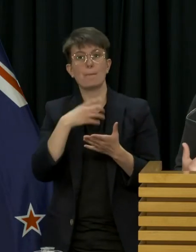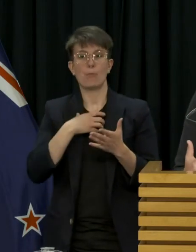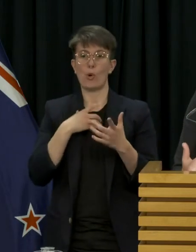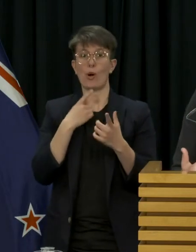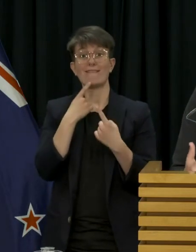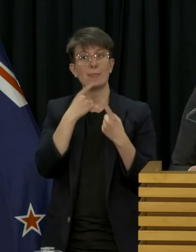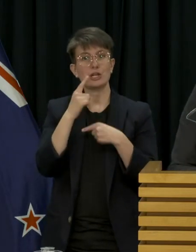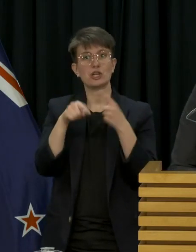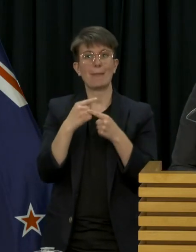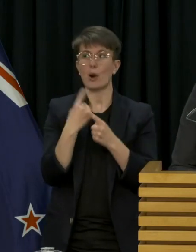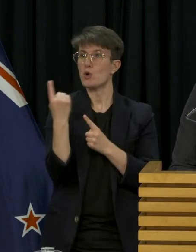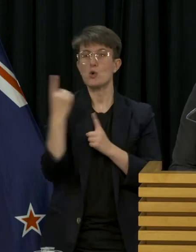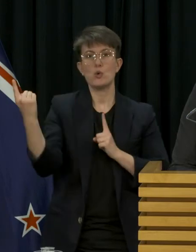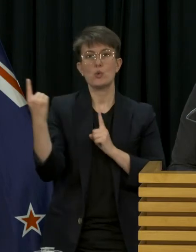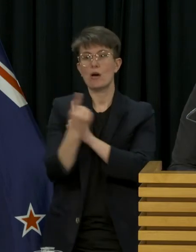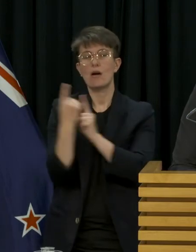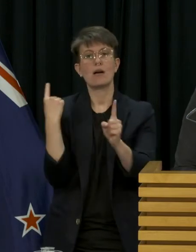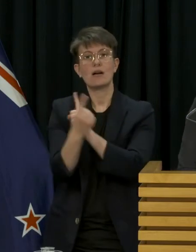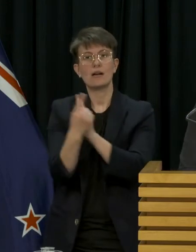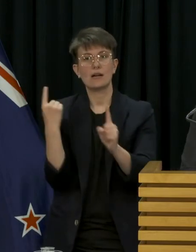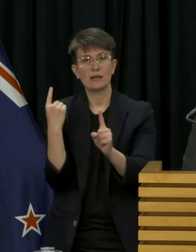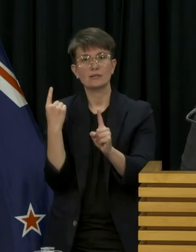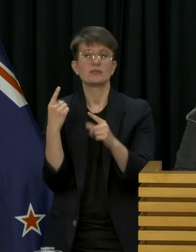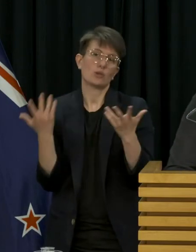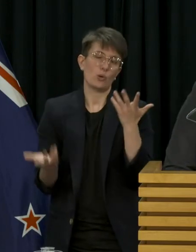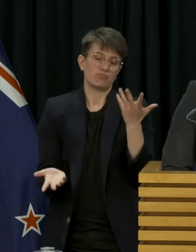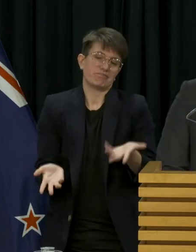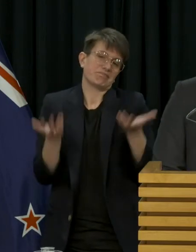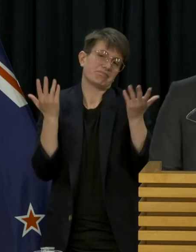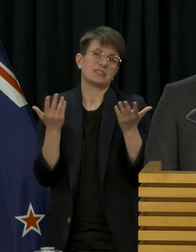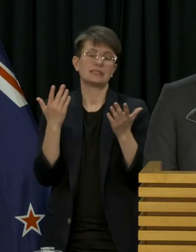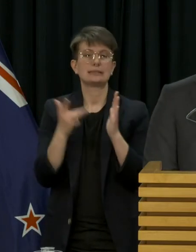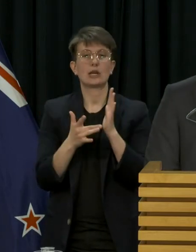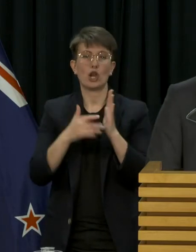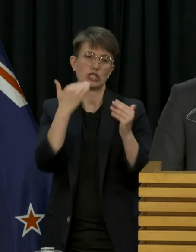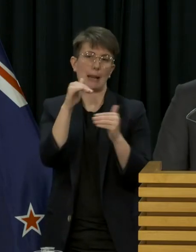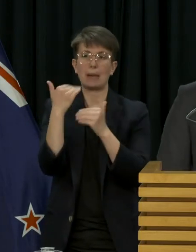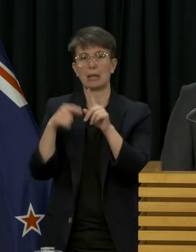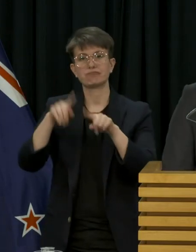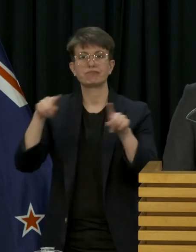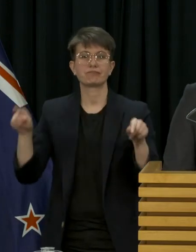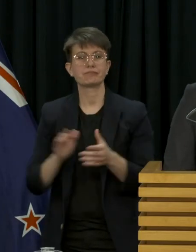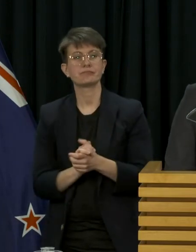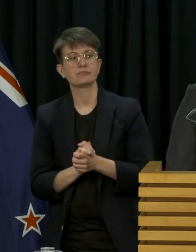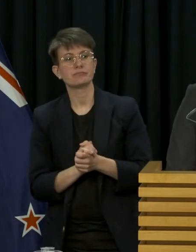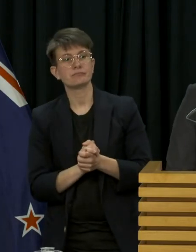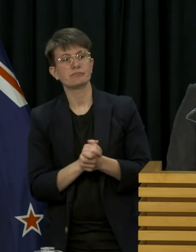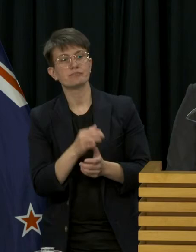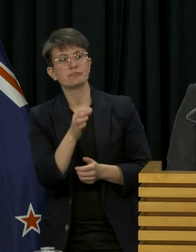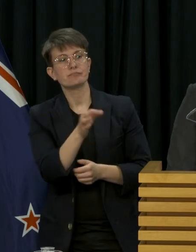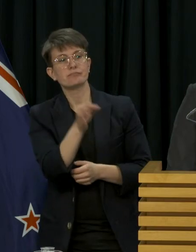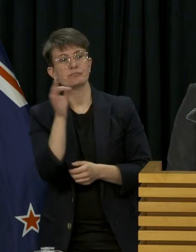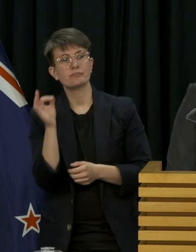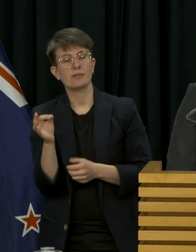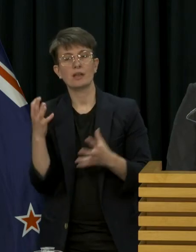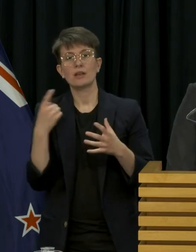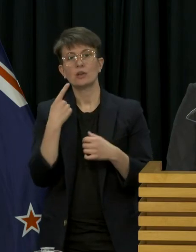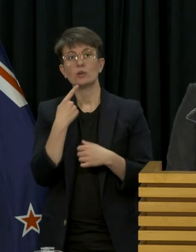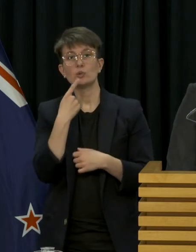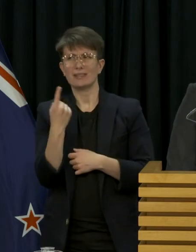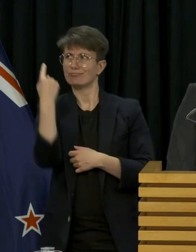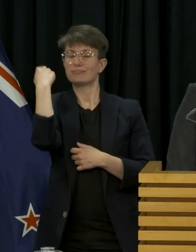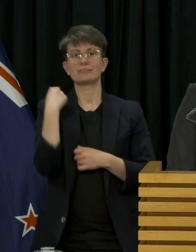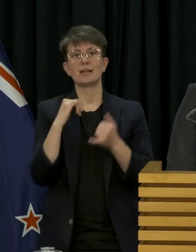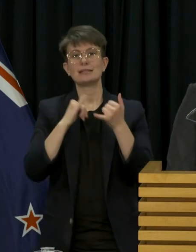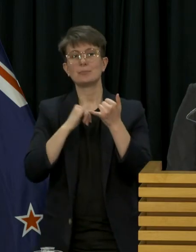of those things that helps with the contact tracing. Jackson. Jackson, then Prime Minister, you said at the end of September that you believe two-way